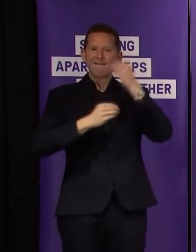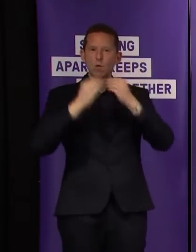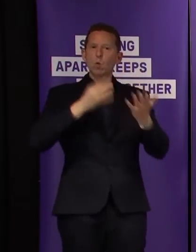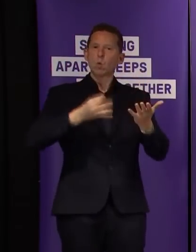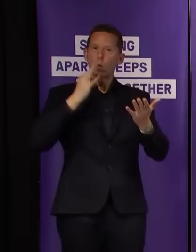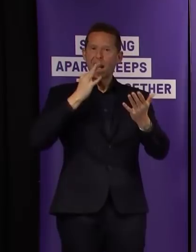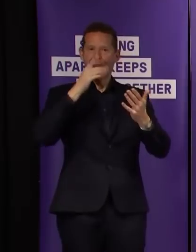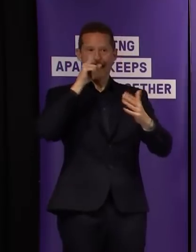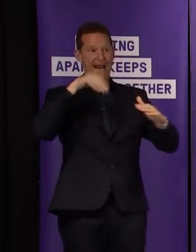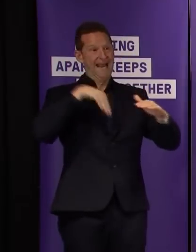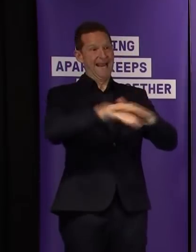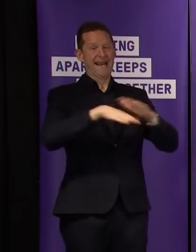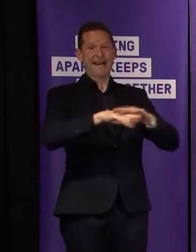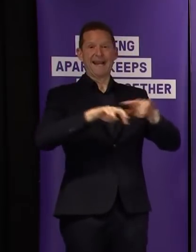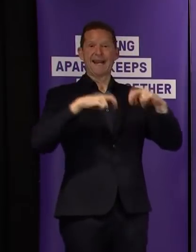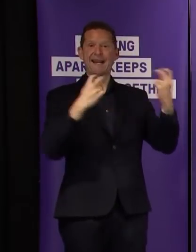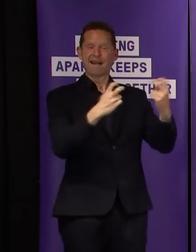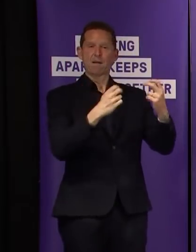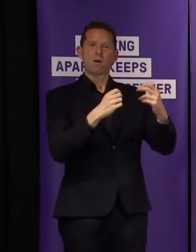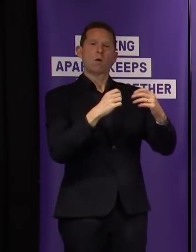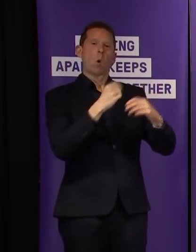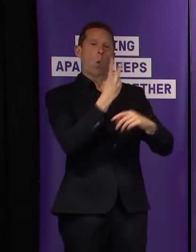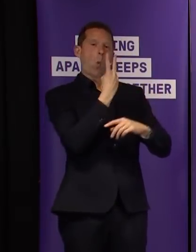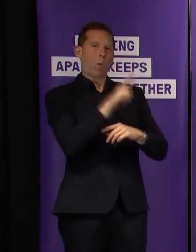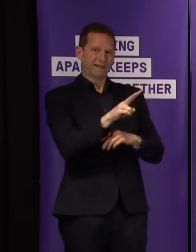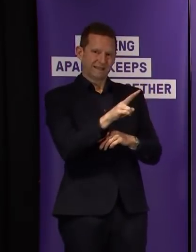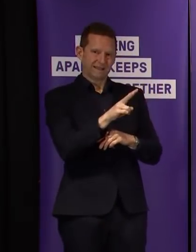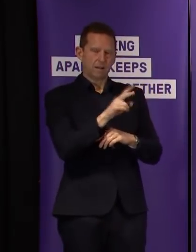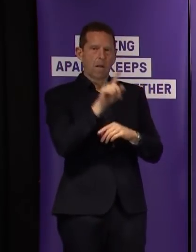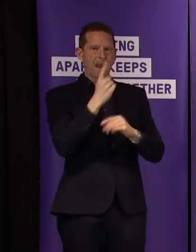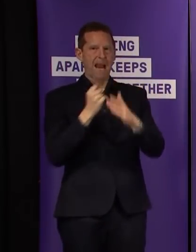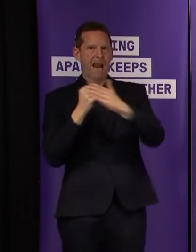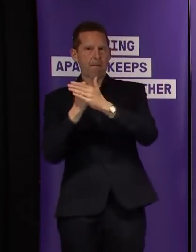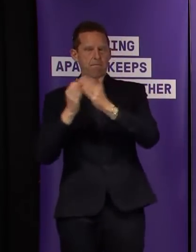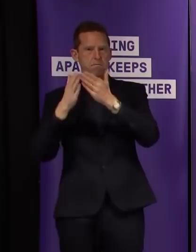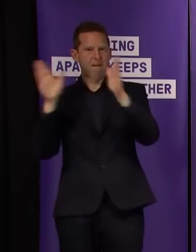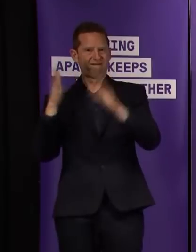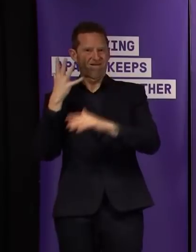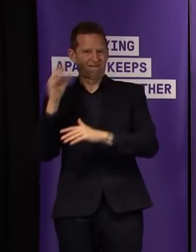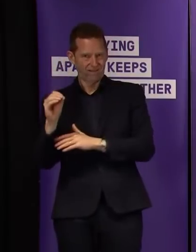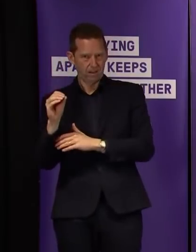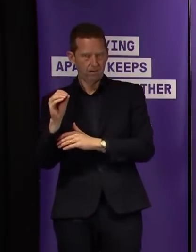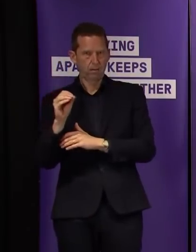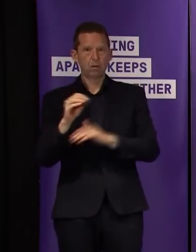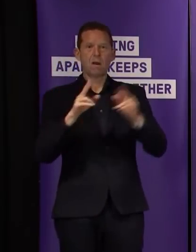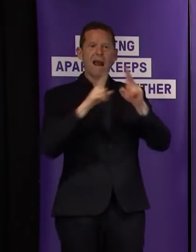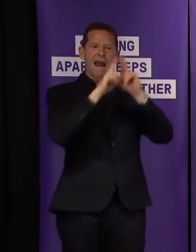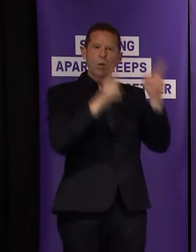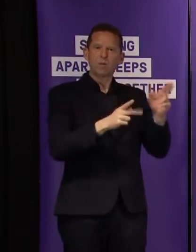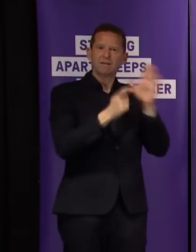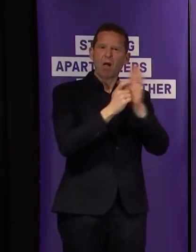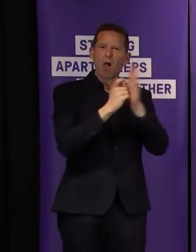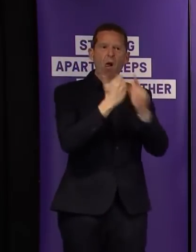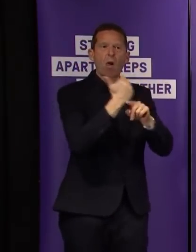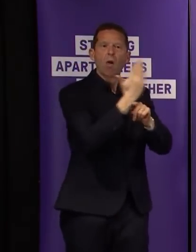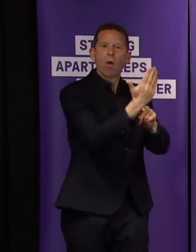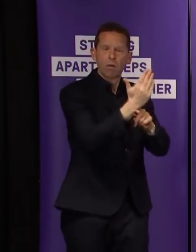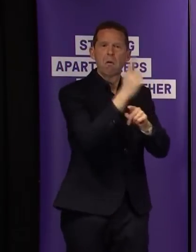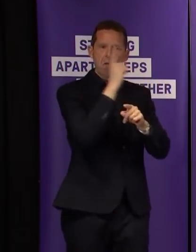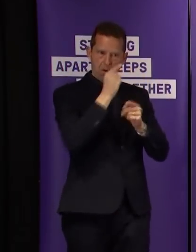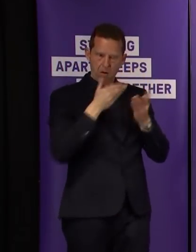20 people for seated service, a cap of 50 patrons more broadly. Real estate will open with a series of safety measures,